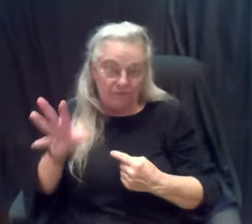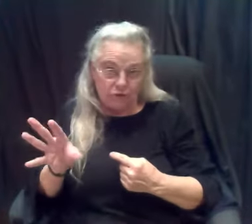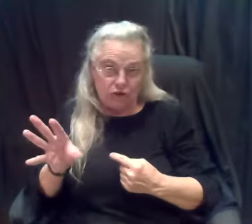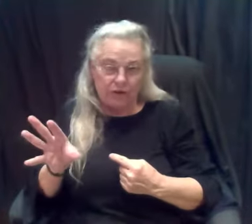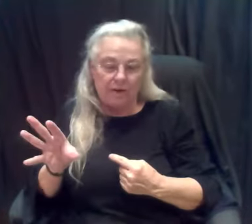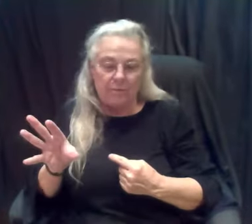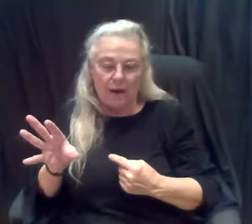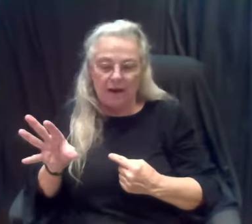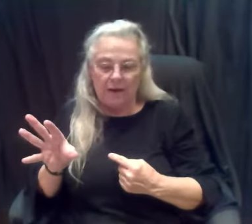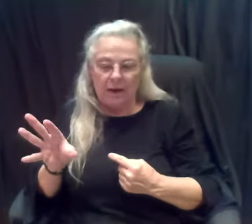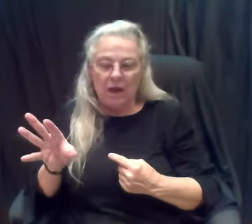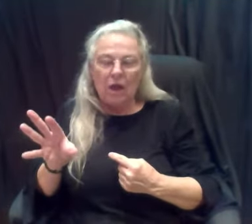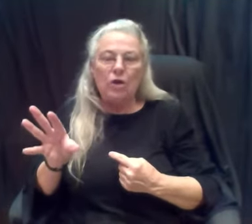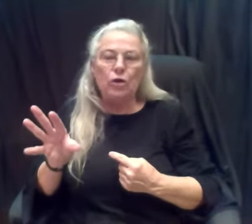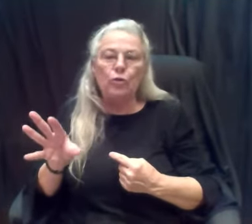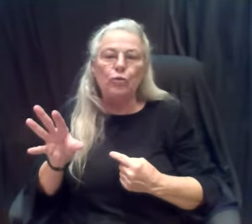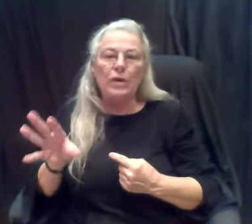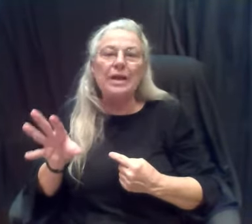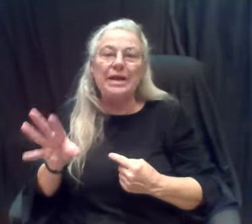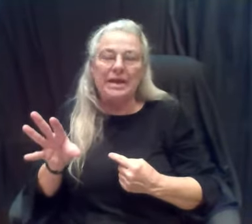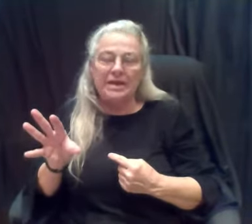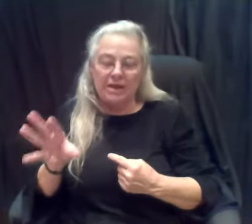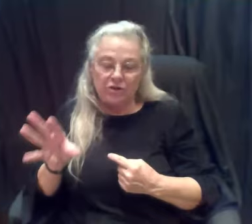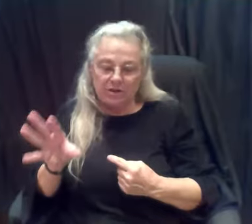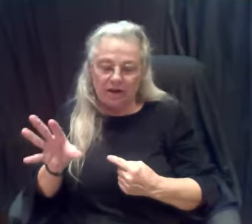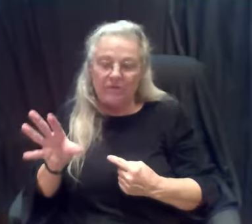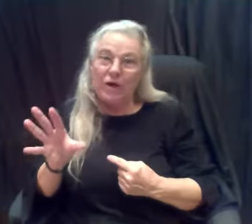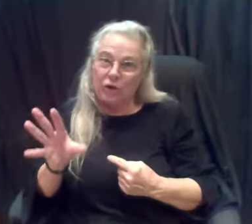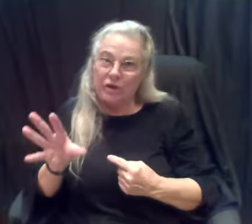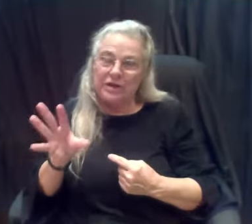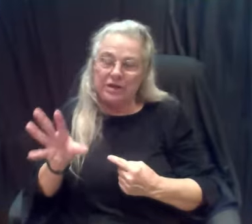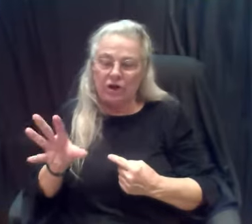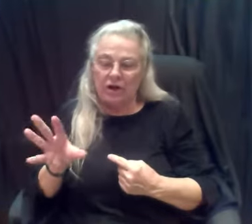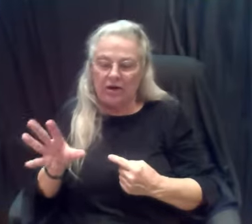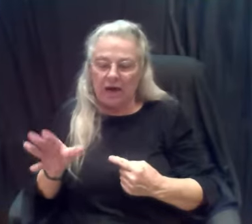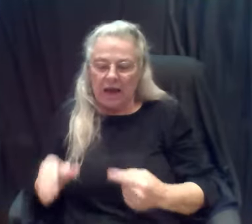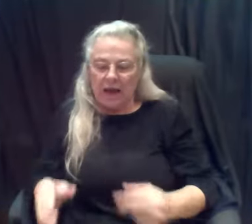version than mine, you really need to get yourself a good dictionary,